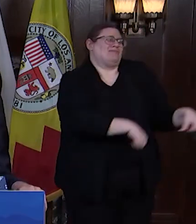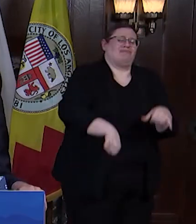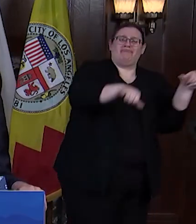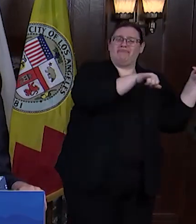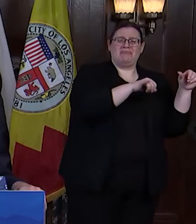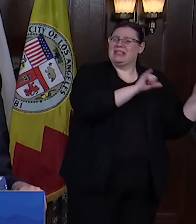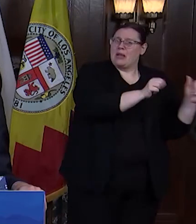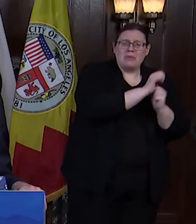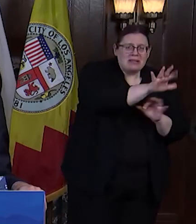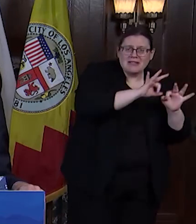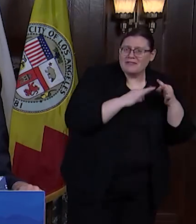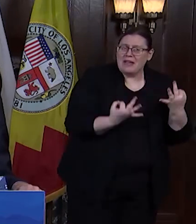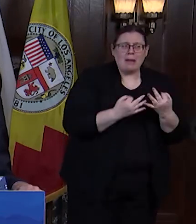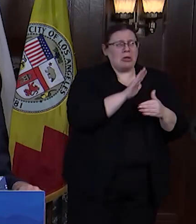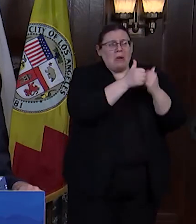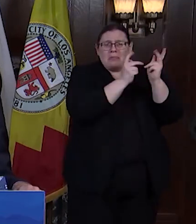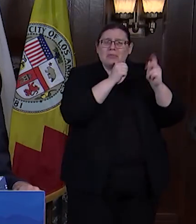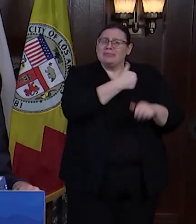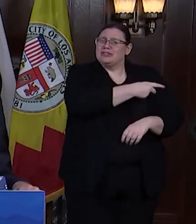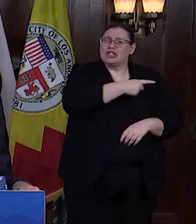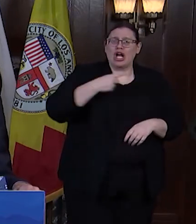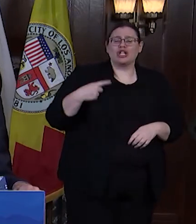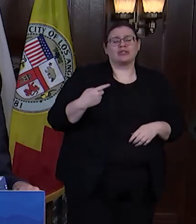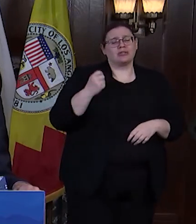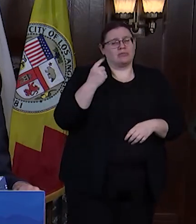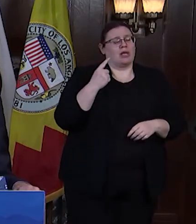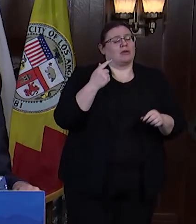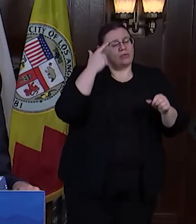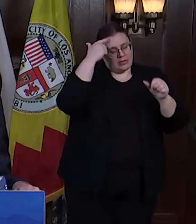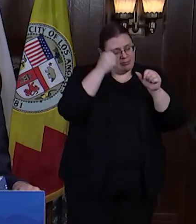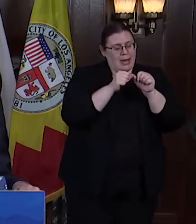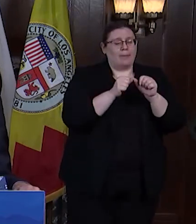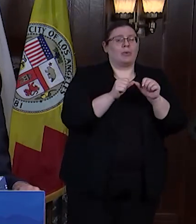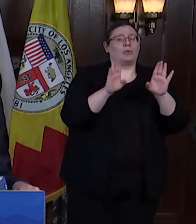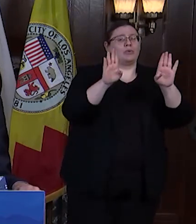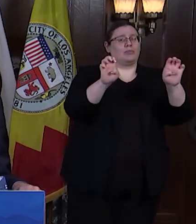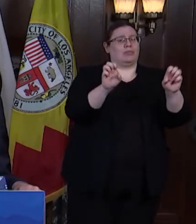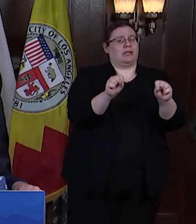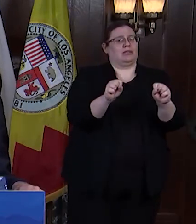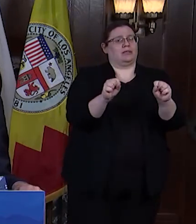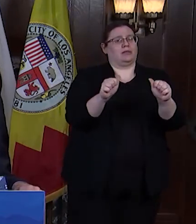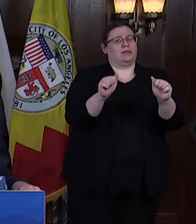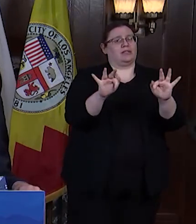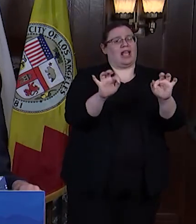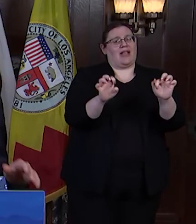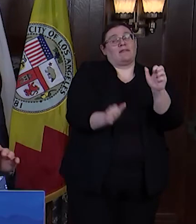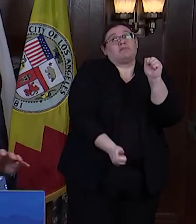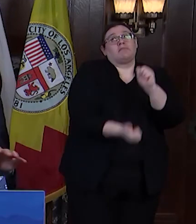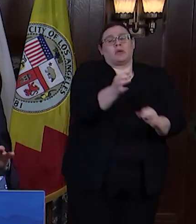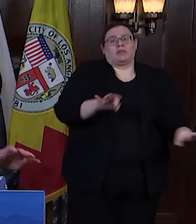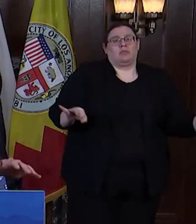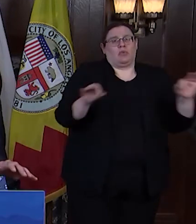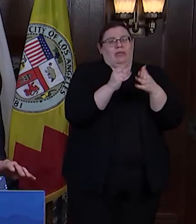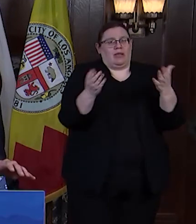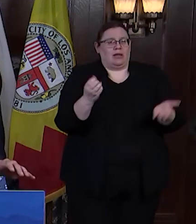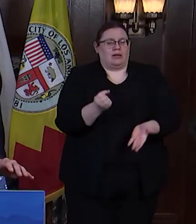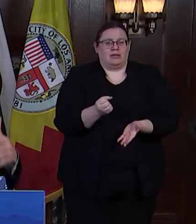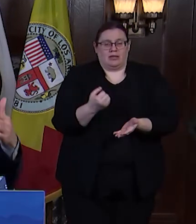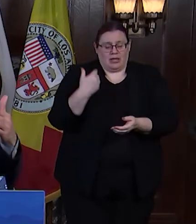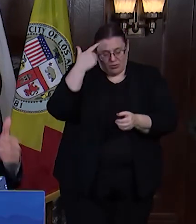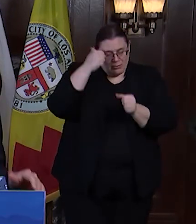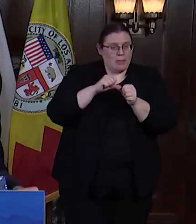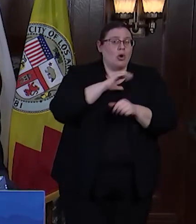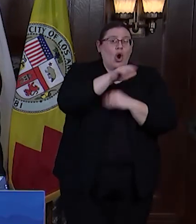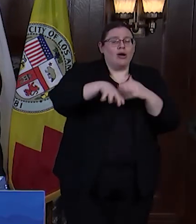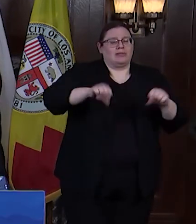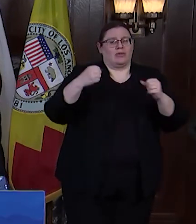family does, as do all the Dodgers. But let's continue to really play it safe. That is the most important thing. And this is a reminder, this hits all of us.